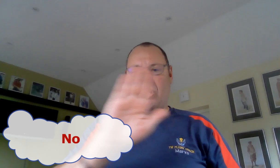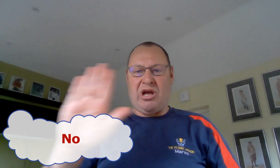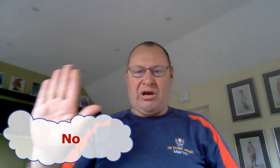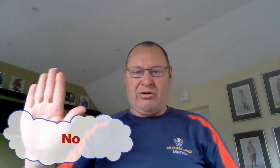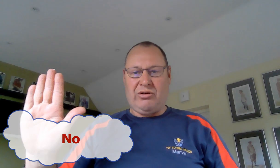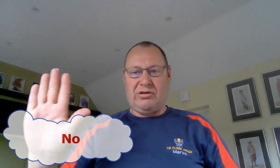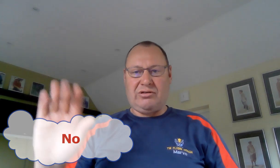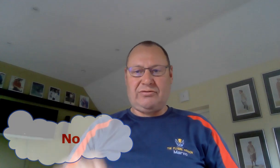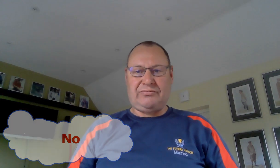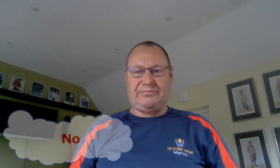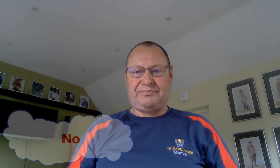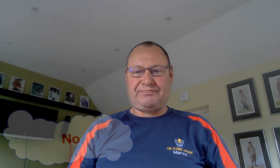No.